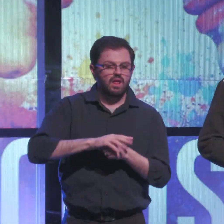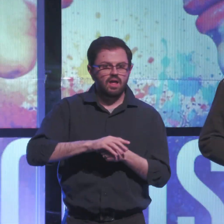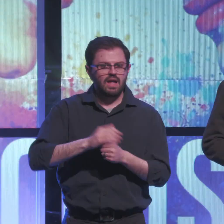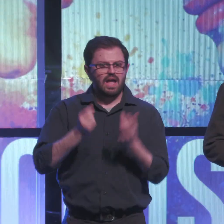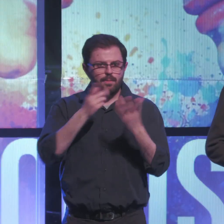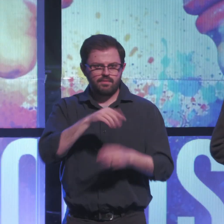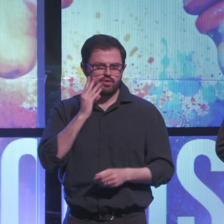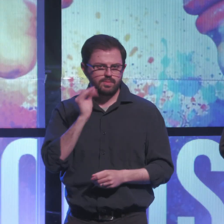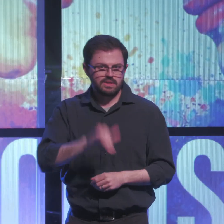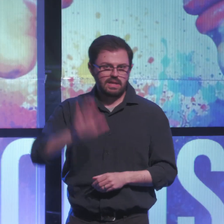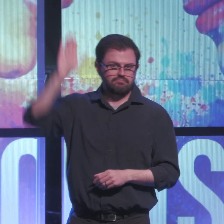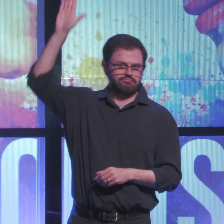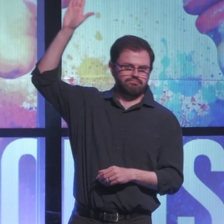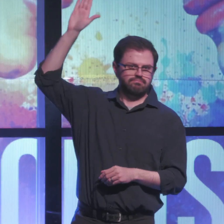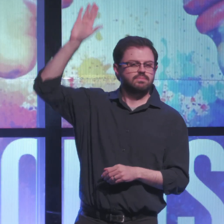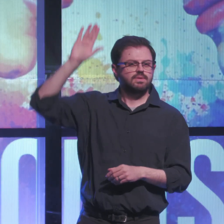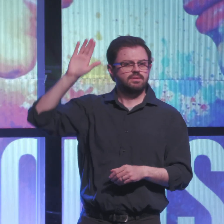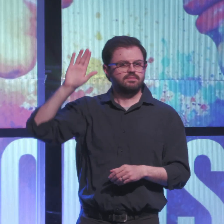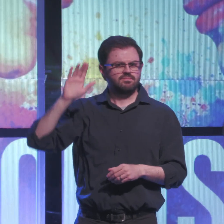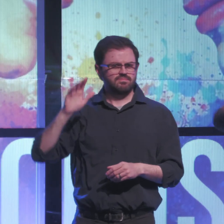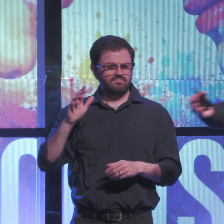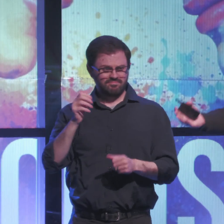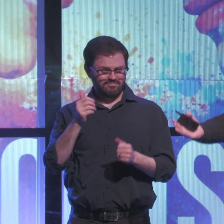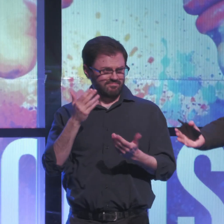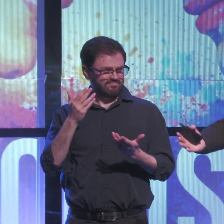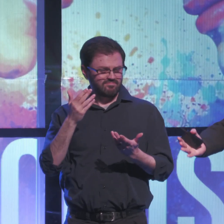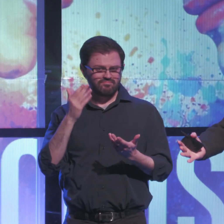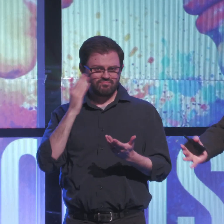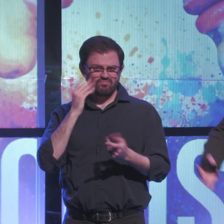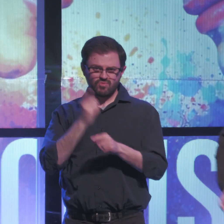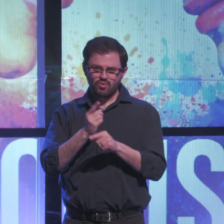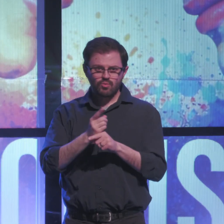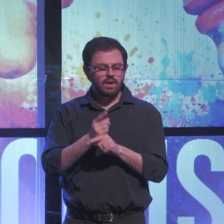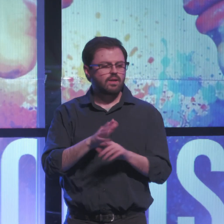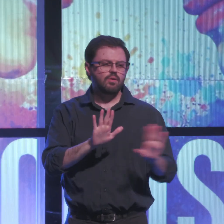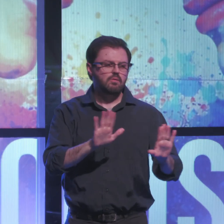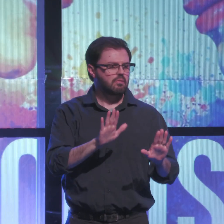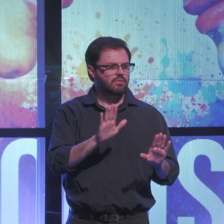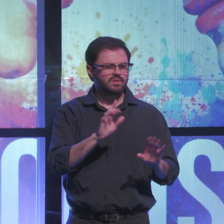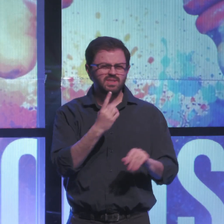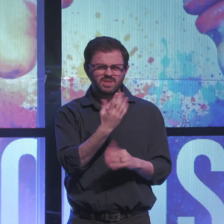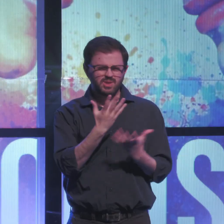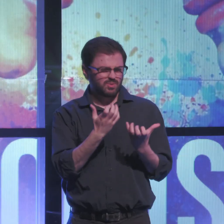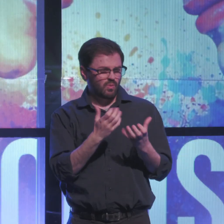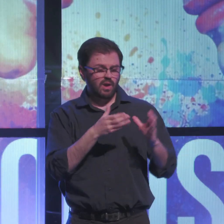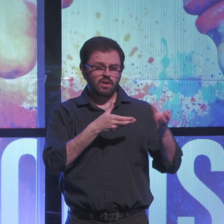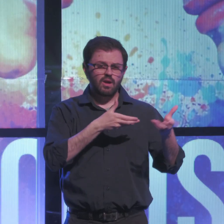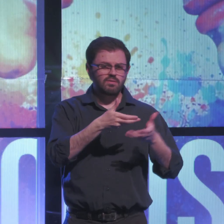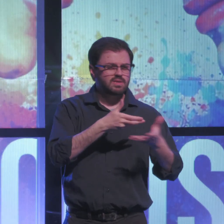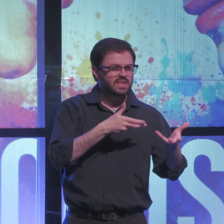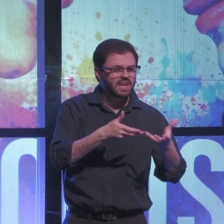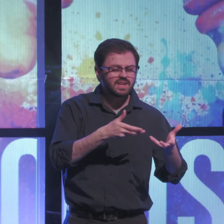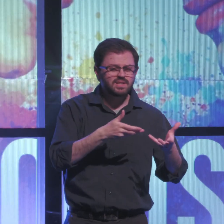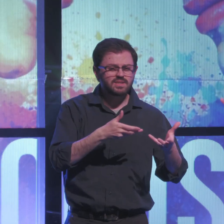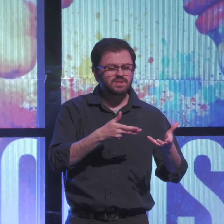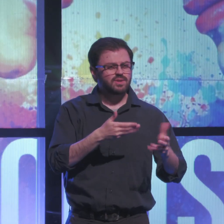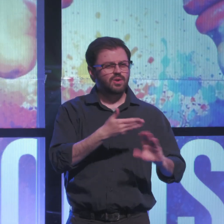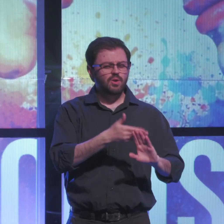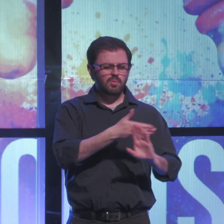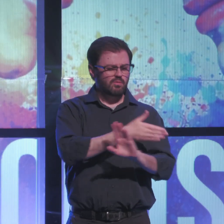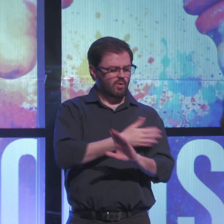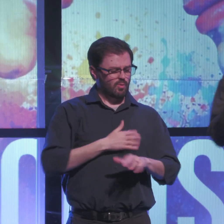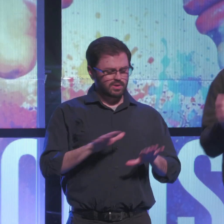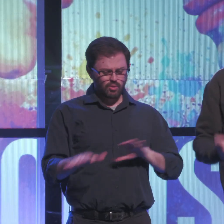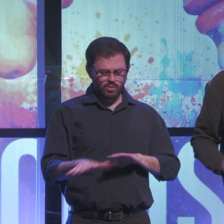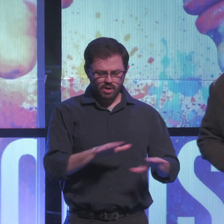Right? Have you ever done that? You're like, no, I've got this one. I just want to have a conversation. We were so calm. We're so cool. We're